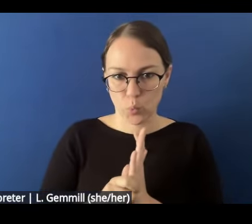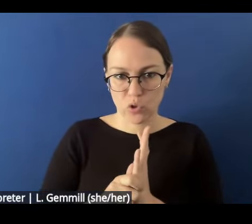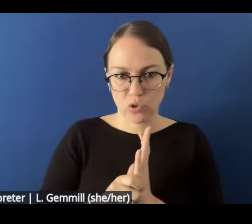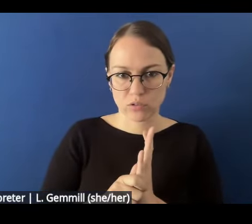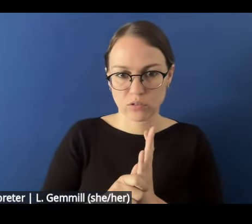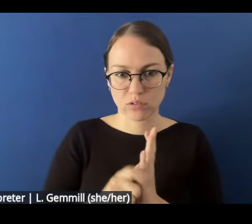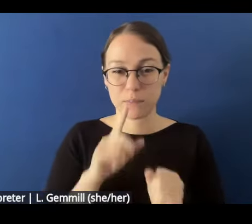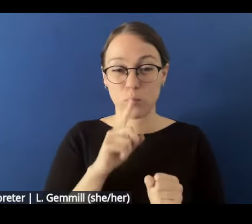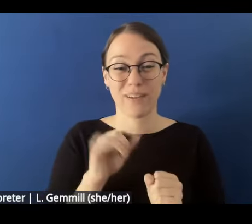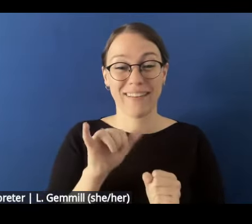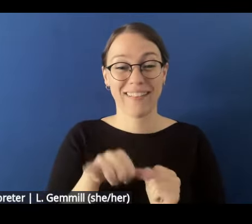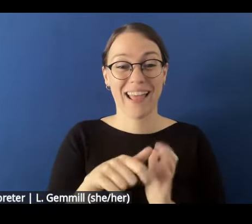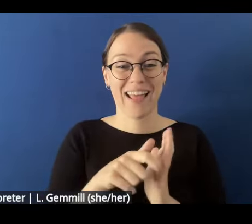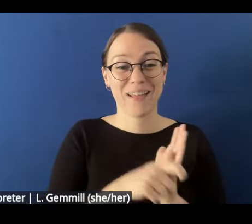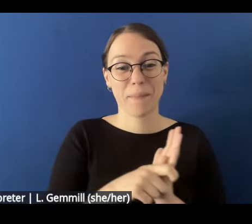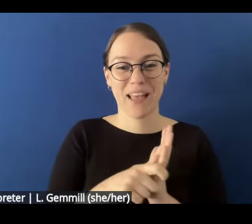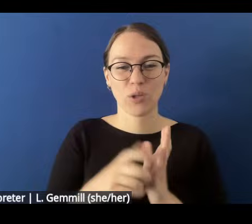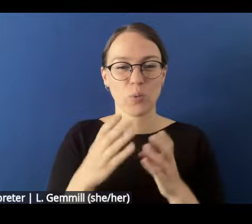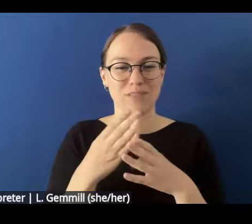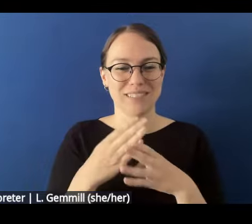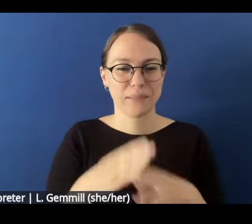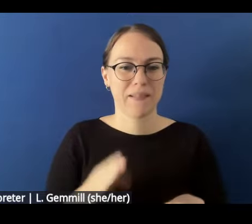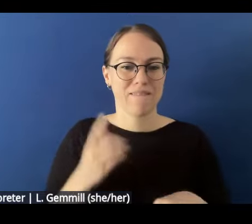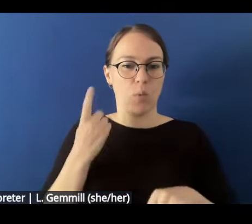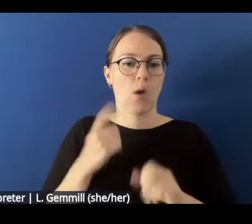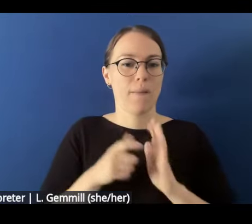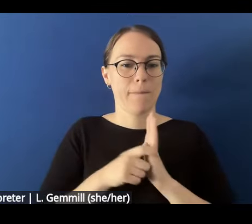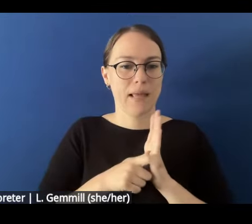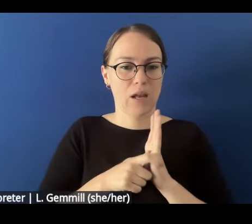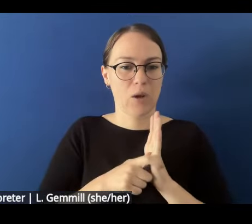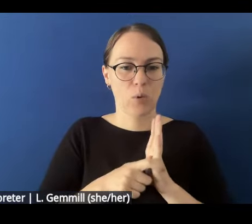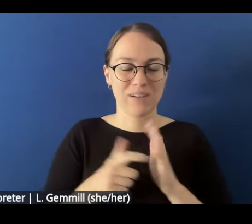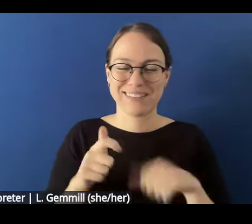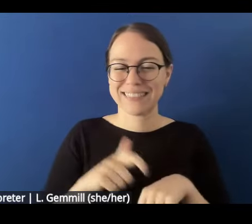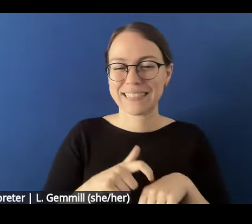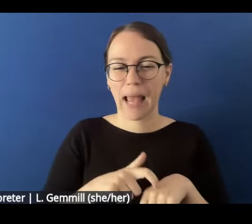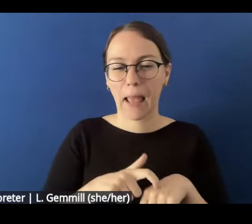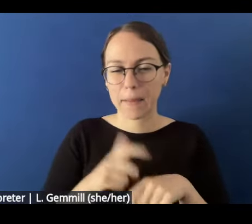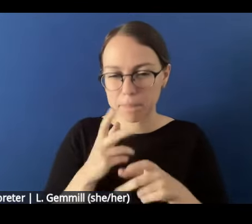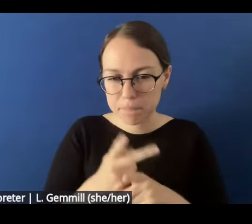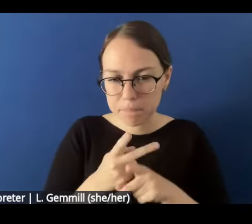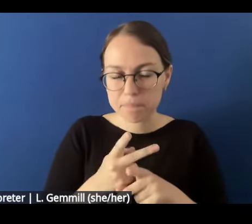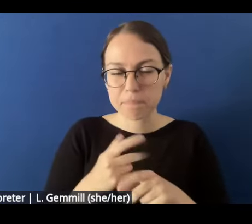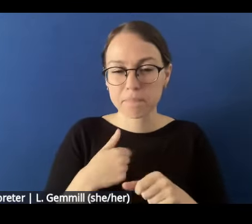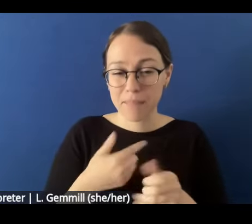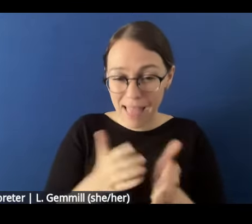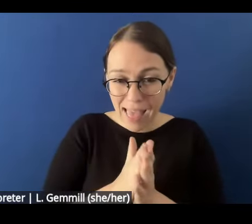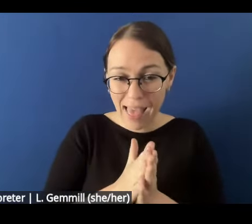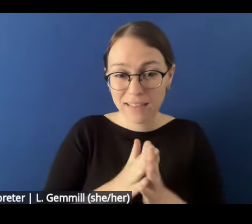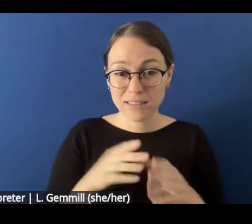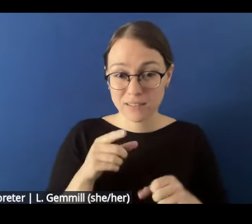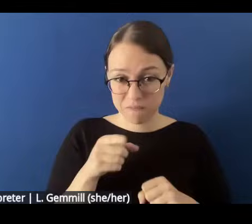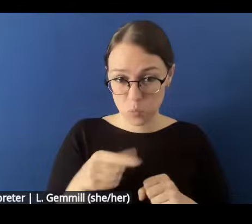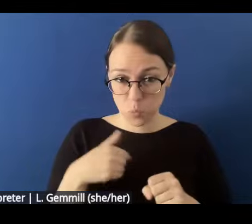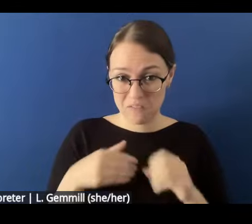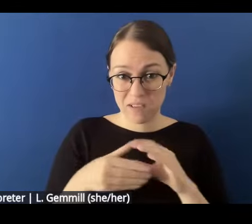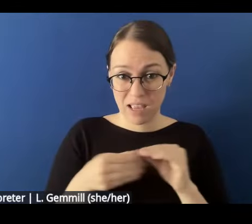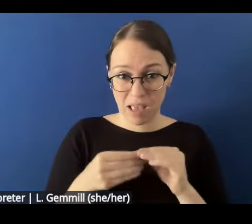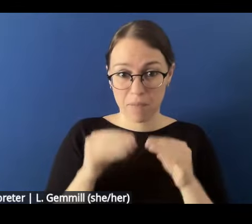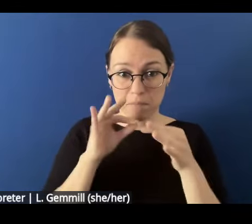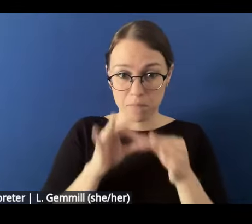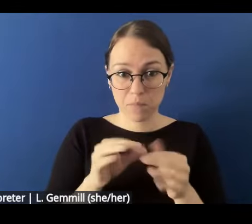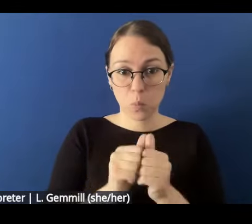one. Just in the interest of time, I would ask that if you've got comments that are related to both general,